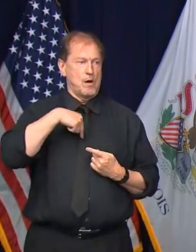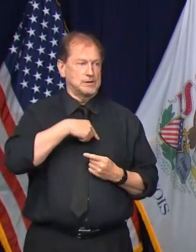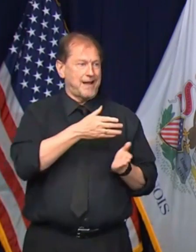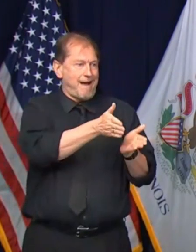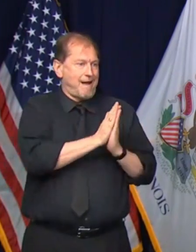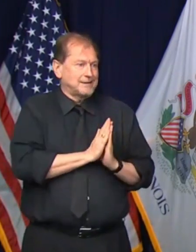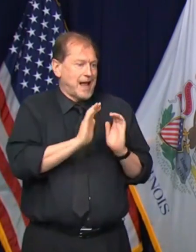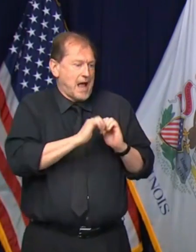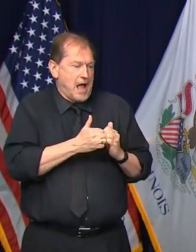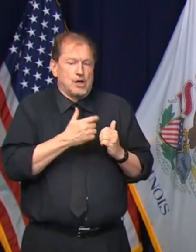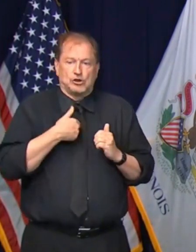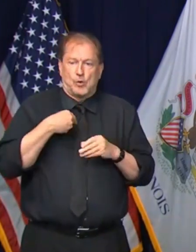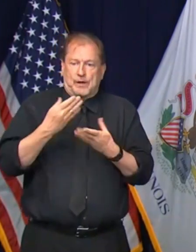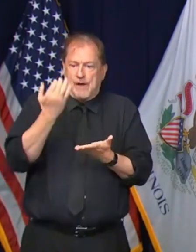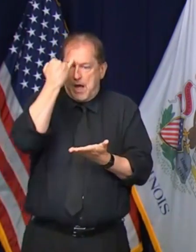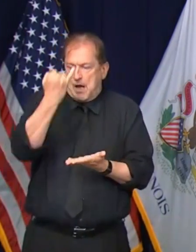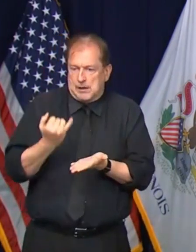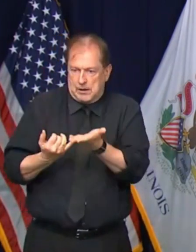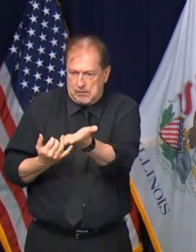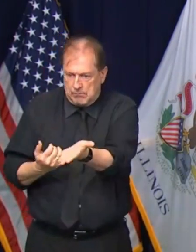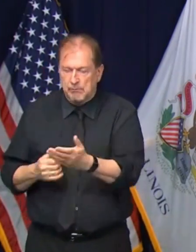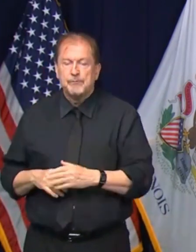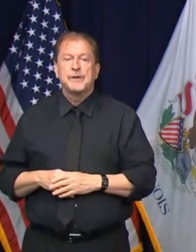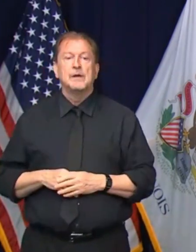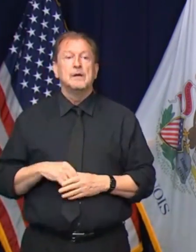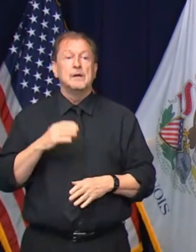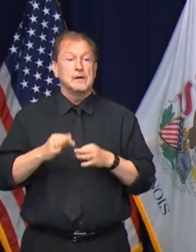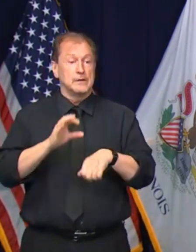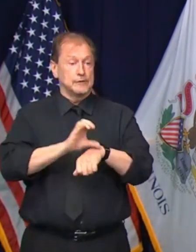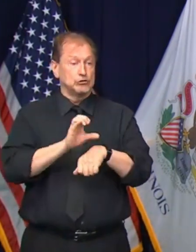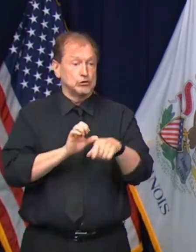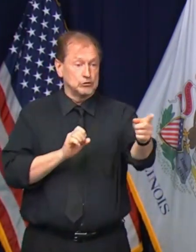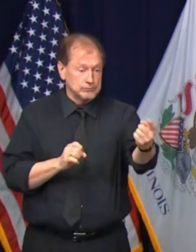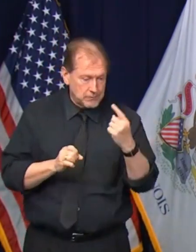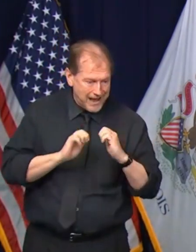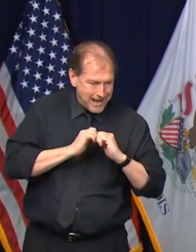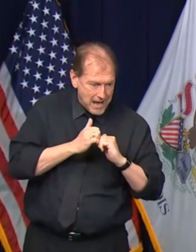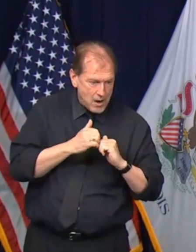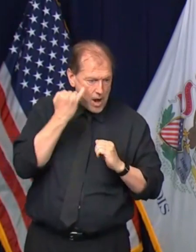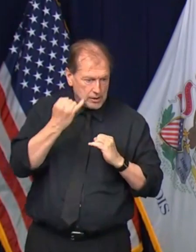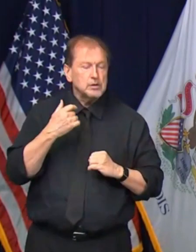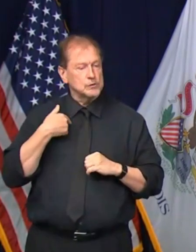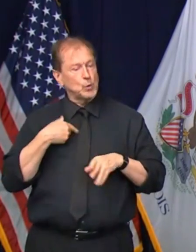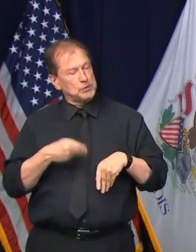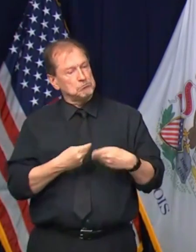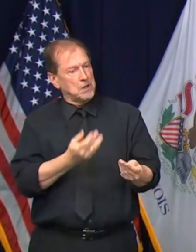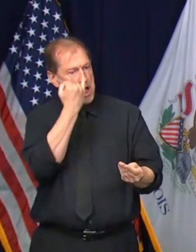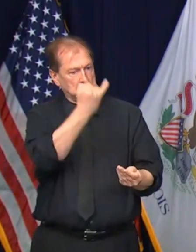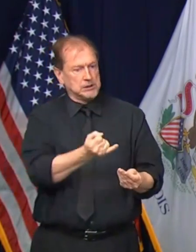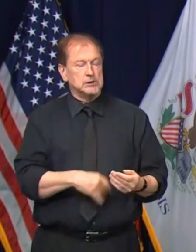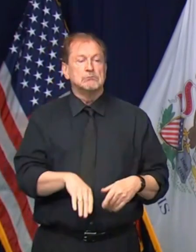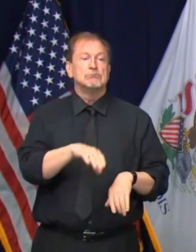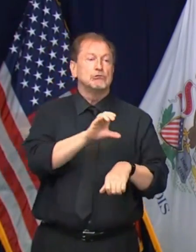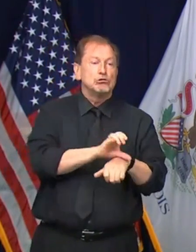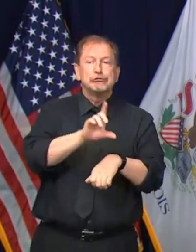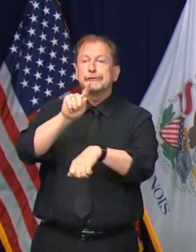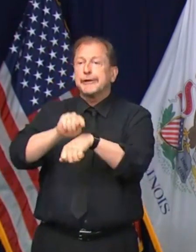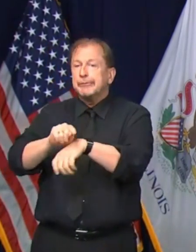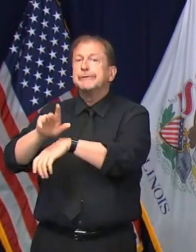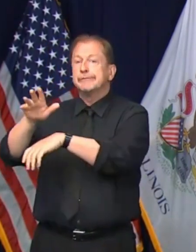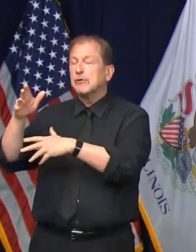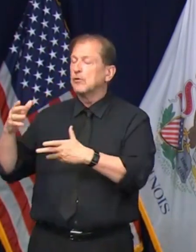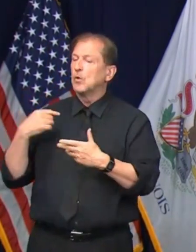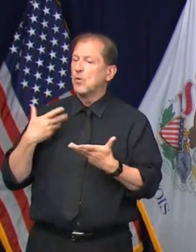And so we provided that. And the same thing is true of churches, mosques, synagogues. We want them to